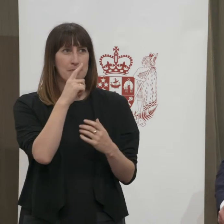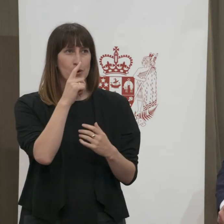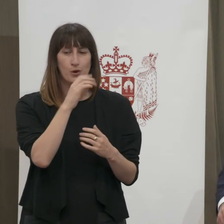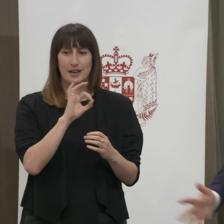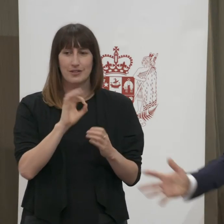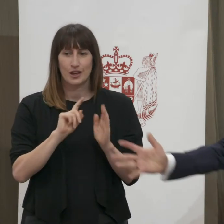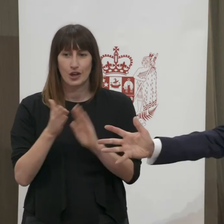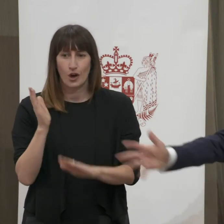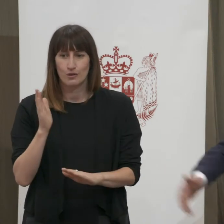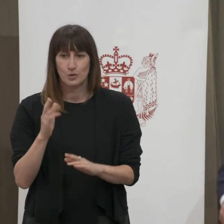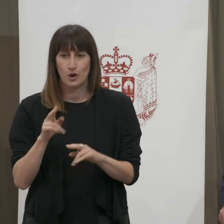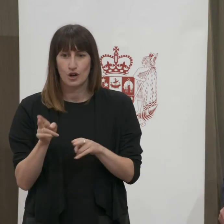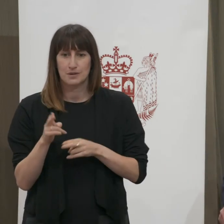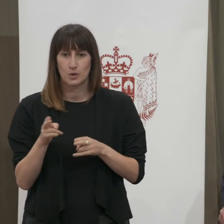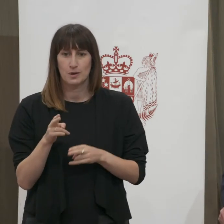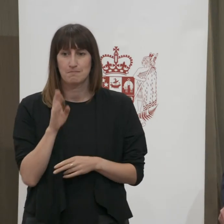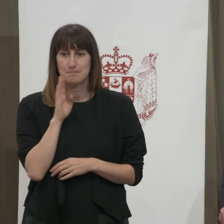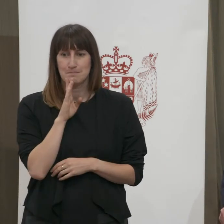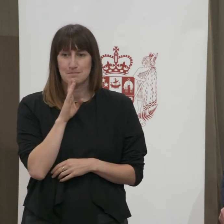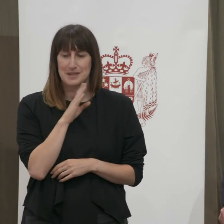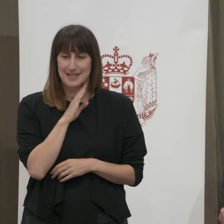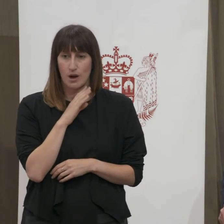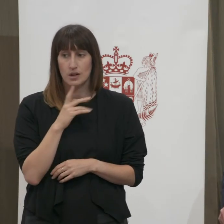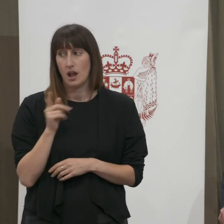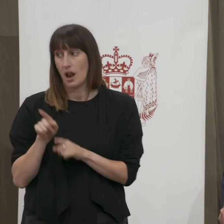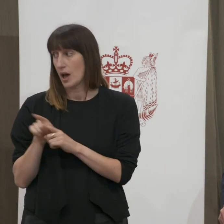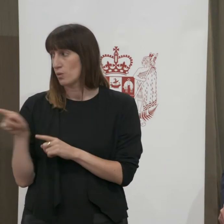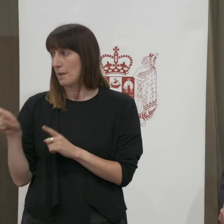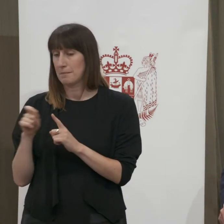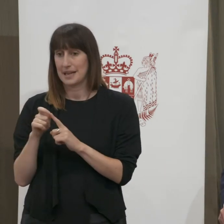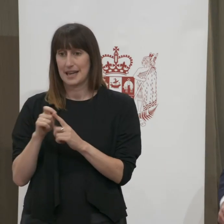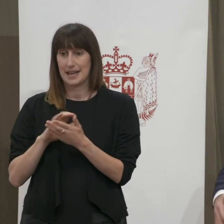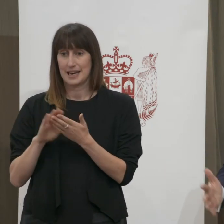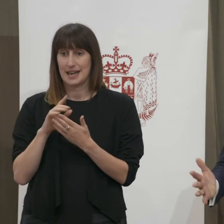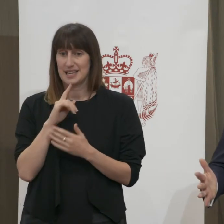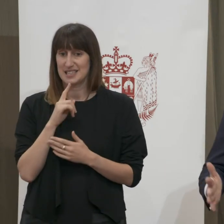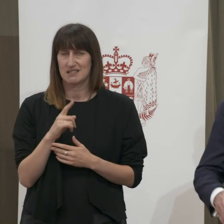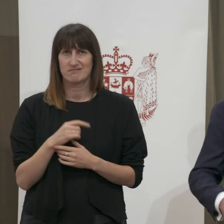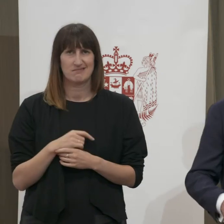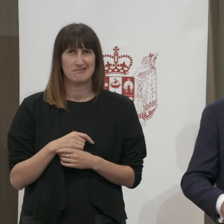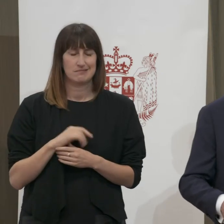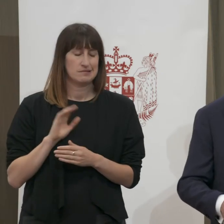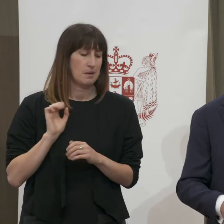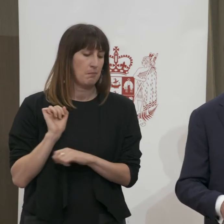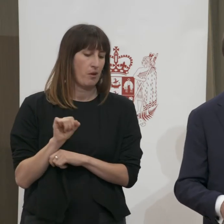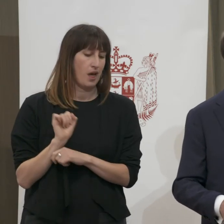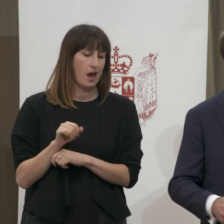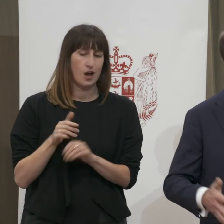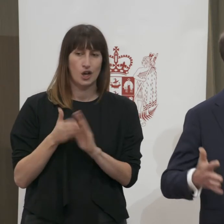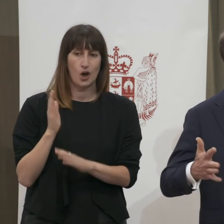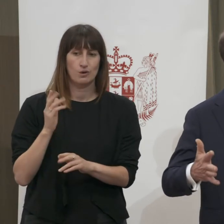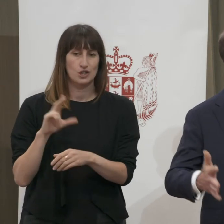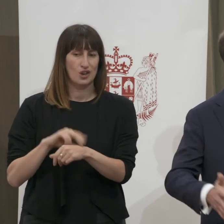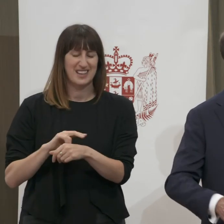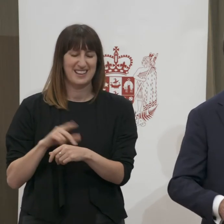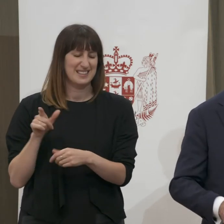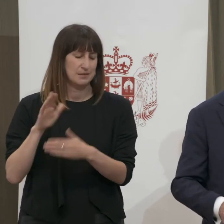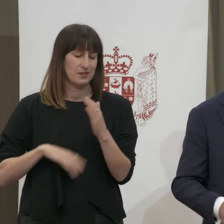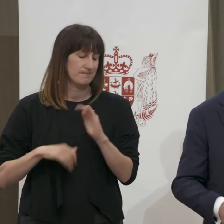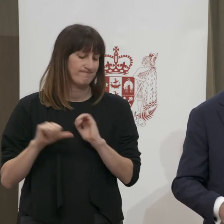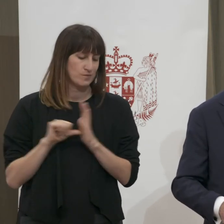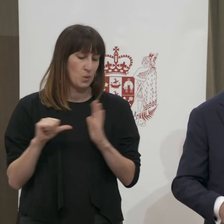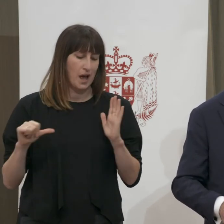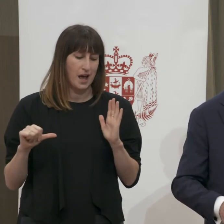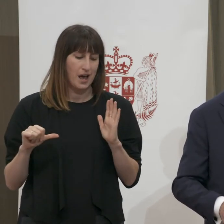The ones who, as Pini Henare said, don't think about going to the doctor because the experience is too hard. The experience of their parents